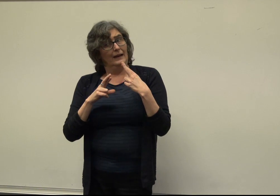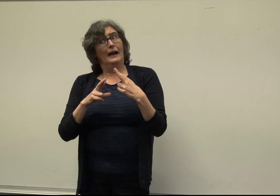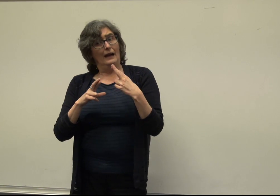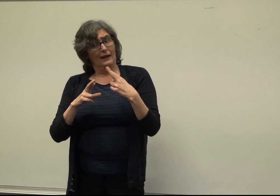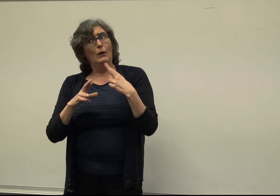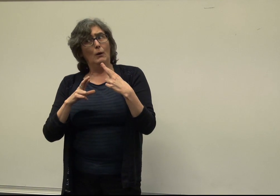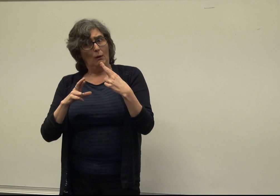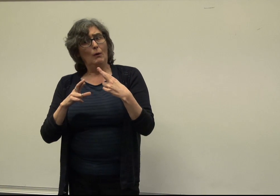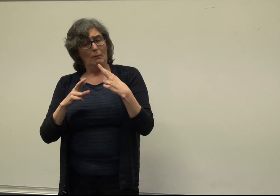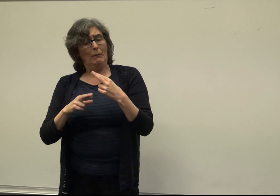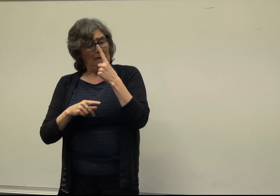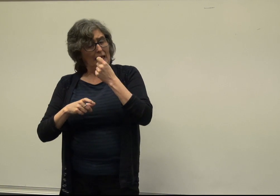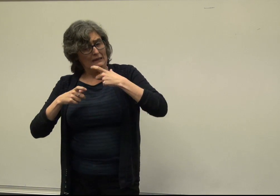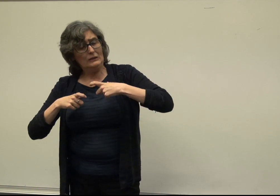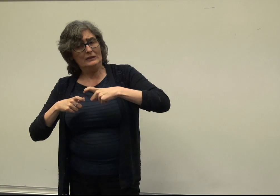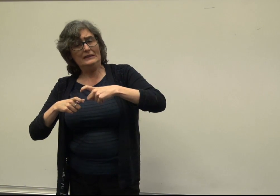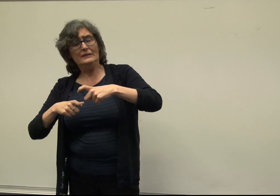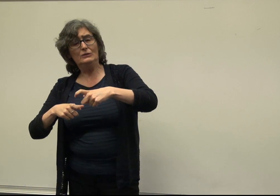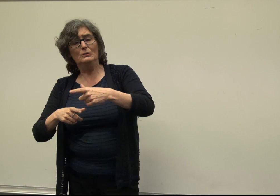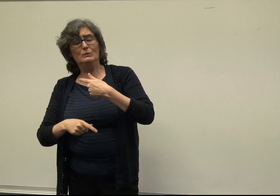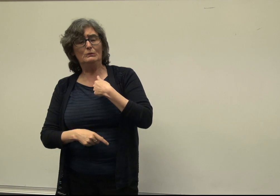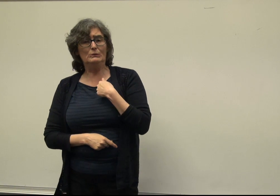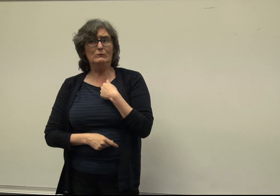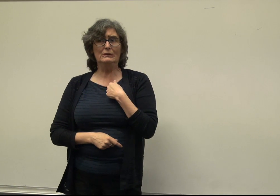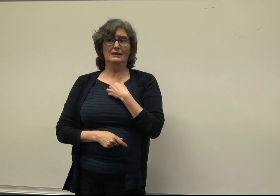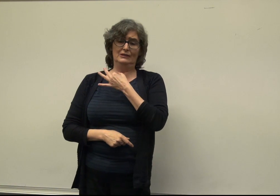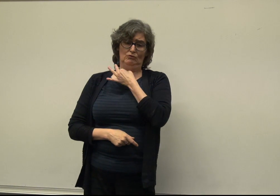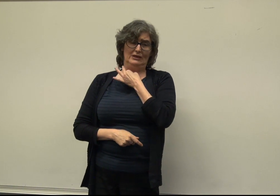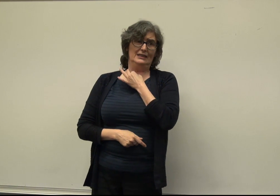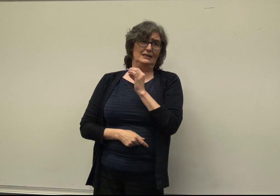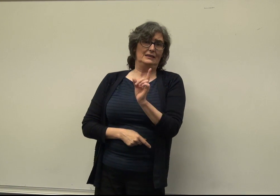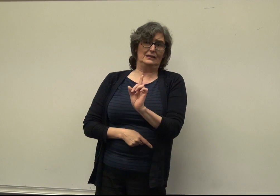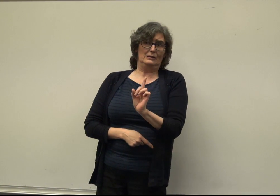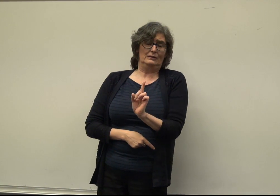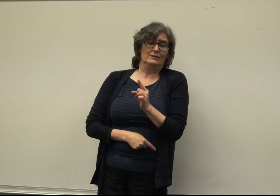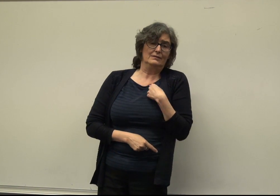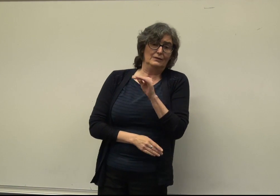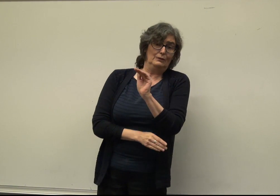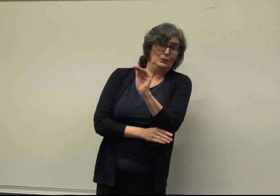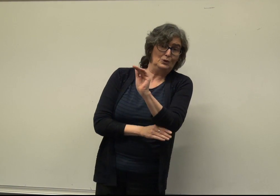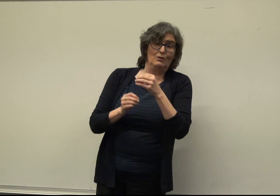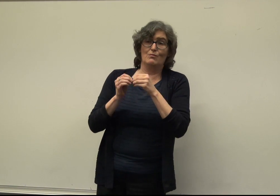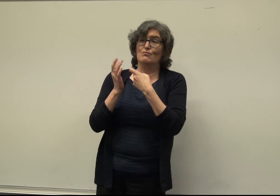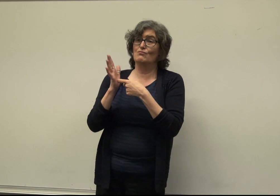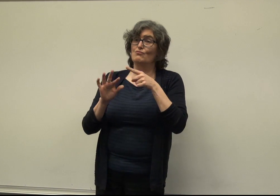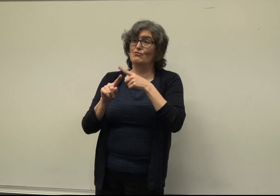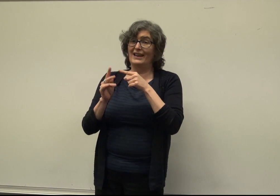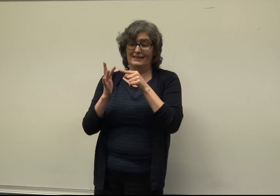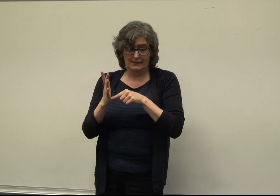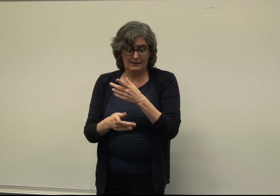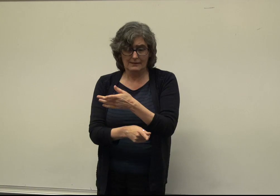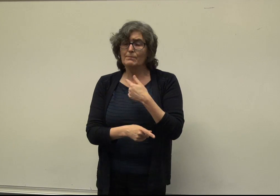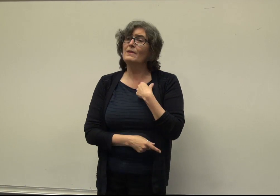the uncertainty for the future. We also have some projects funded by the National Science Foundation in